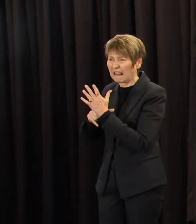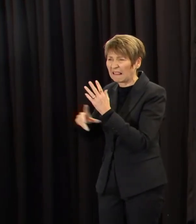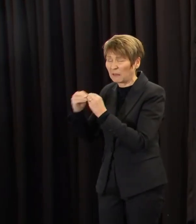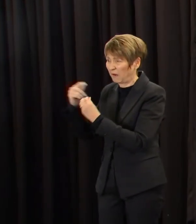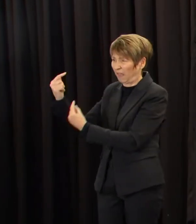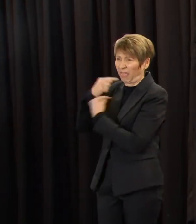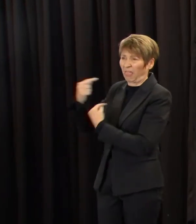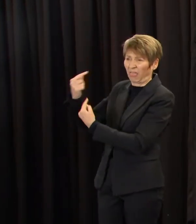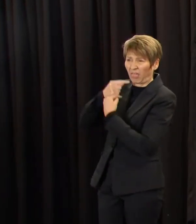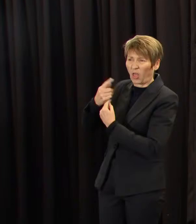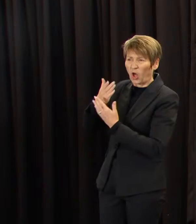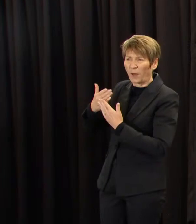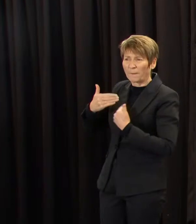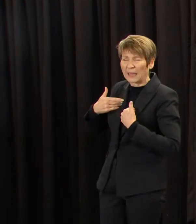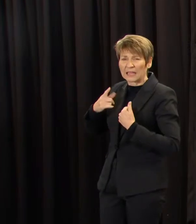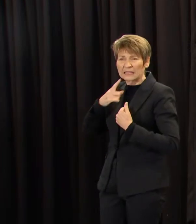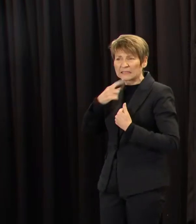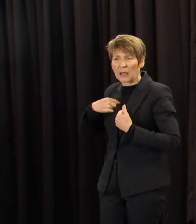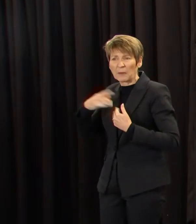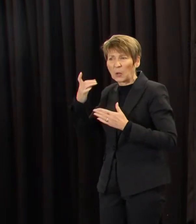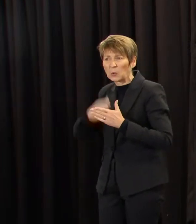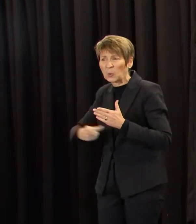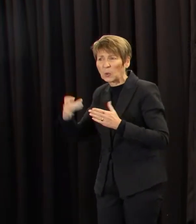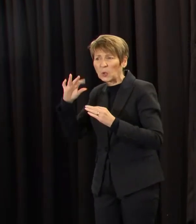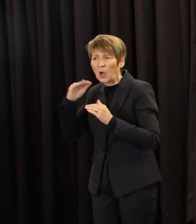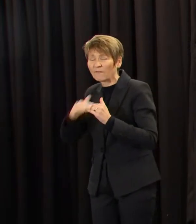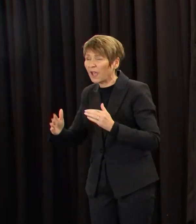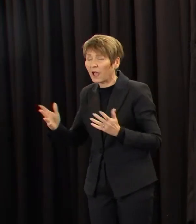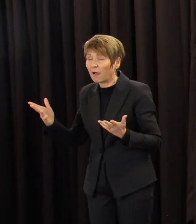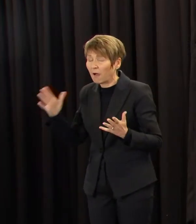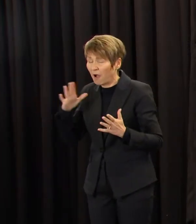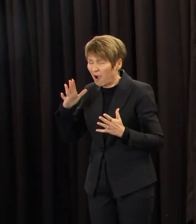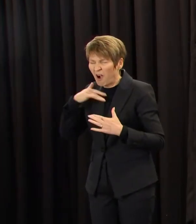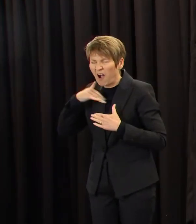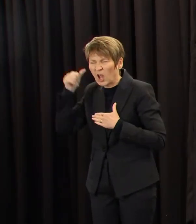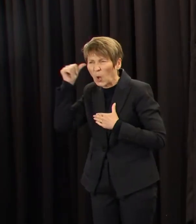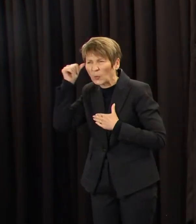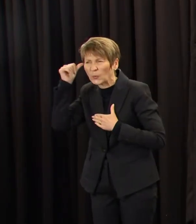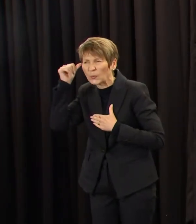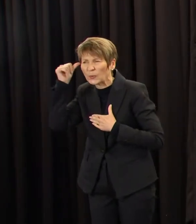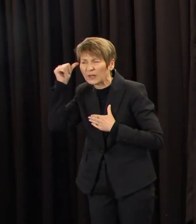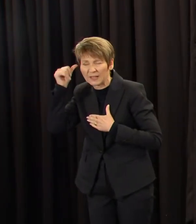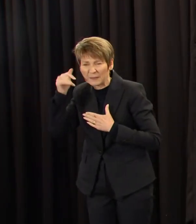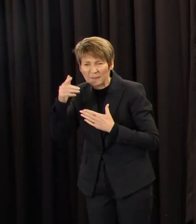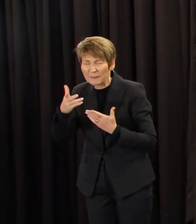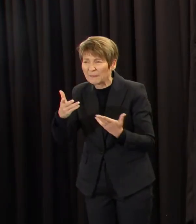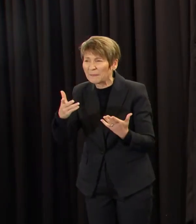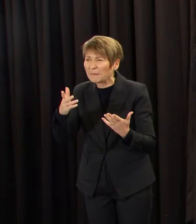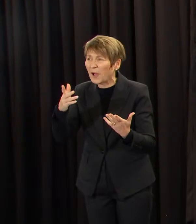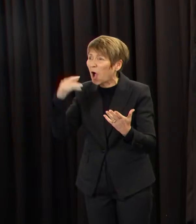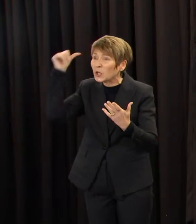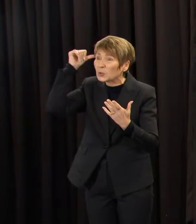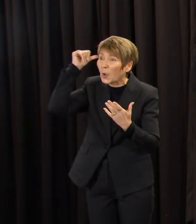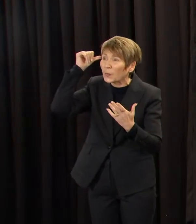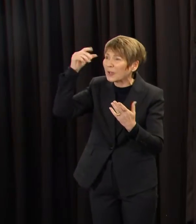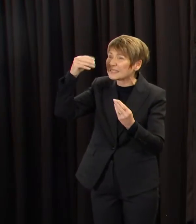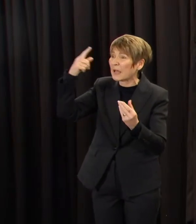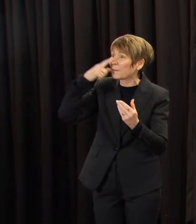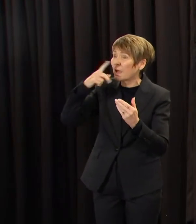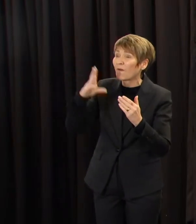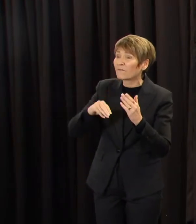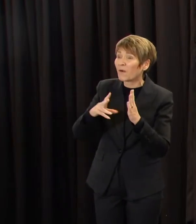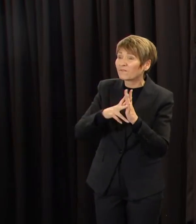We will have greater freedom and we'll be able to see people reunited and see people no longer locked out of their state and no longer locked into their